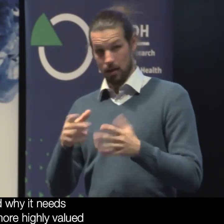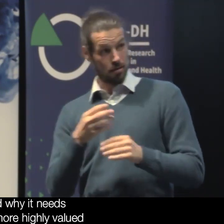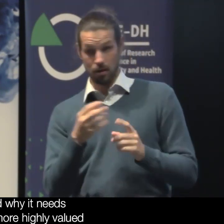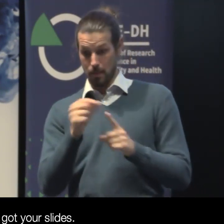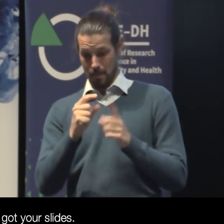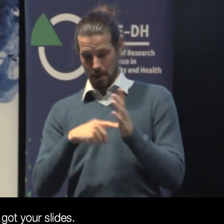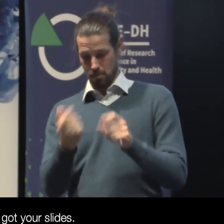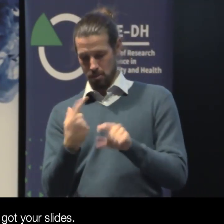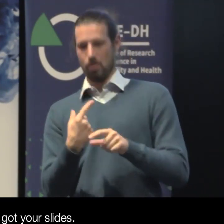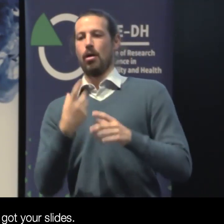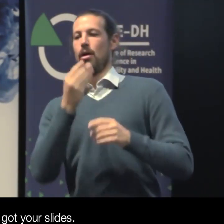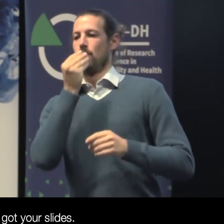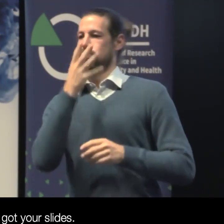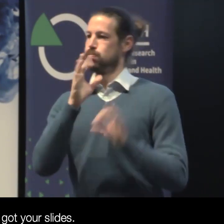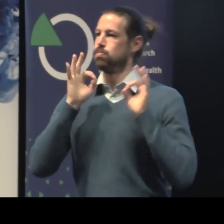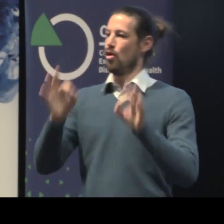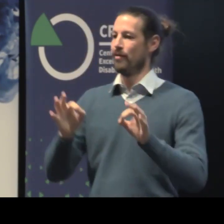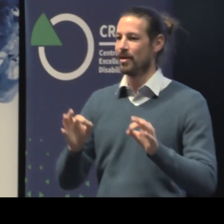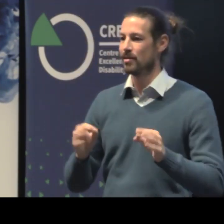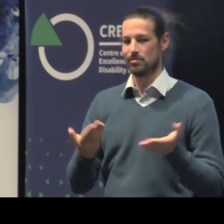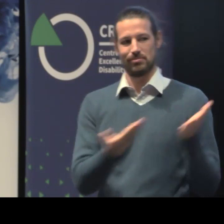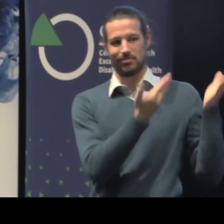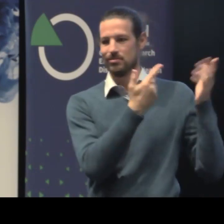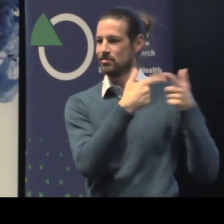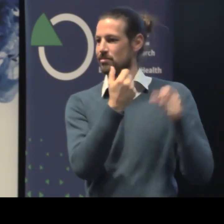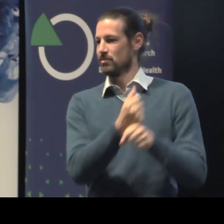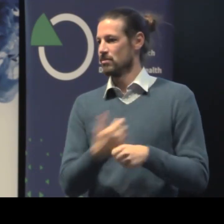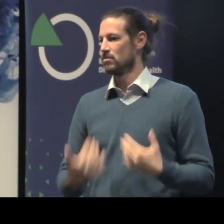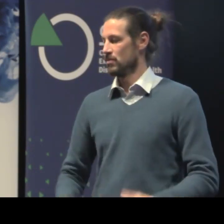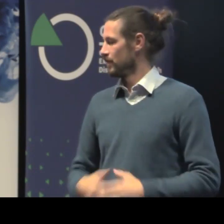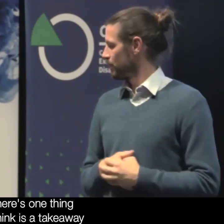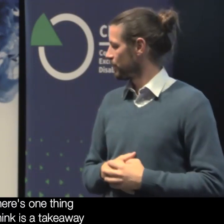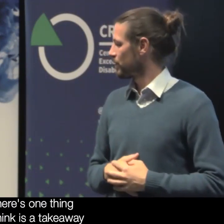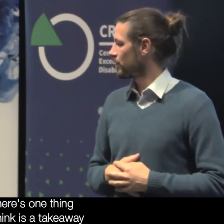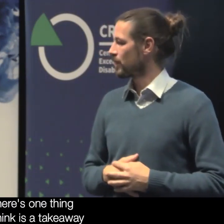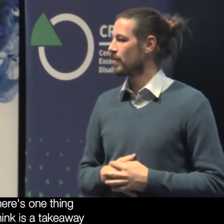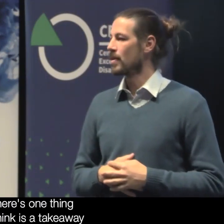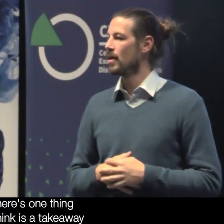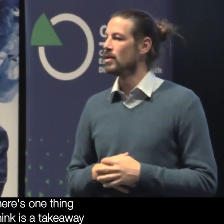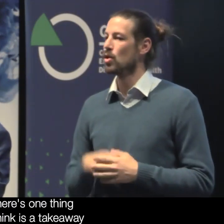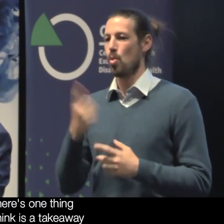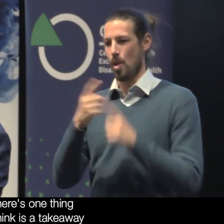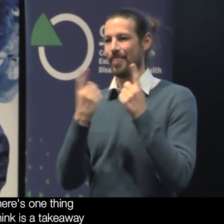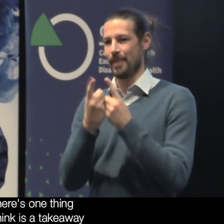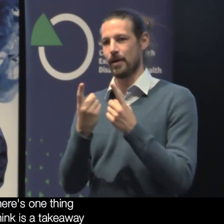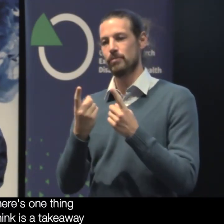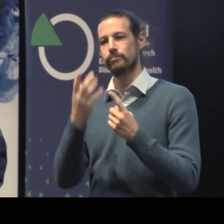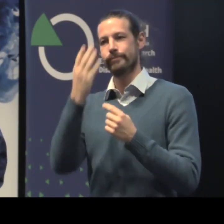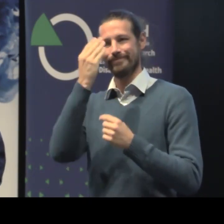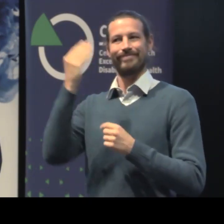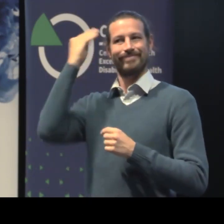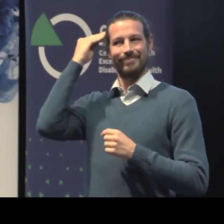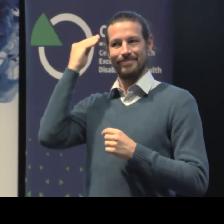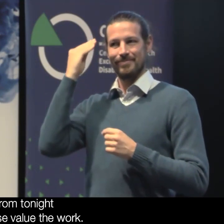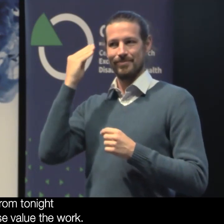got your slides. Tessa sent me your slides. So I can't believe it. Look at what's arrived. So if there's one thing that I think is a takeaway from